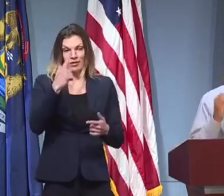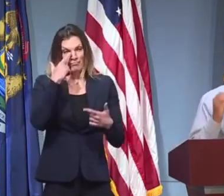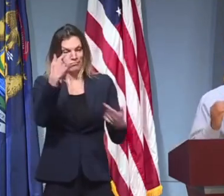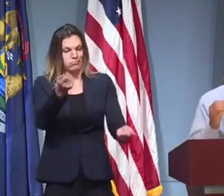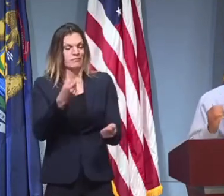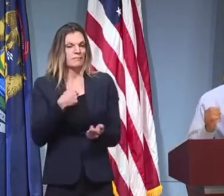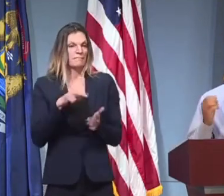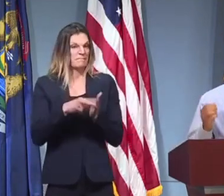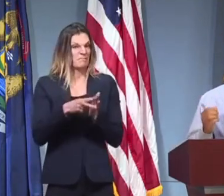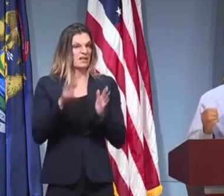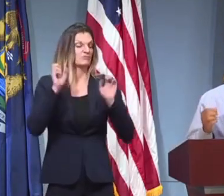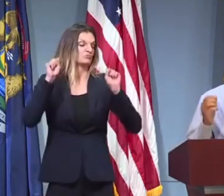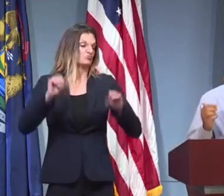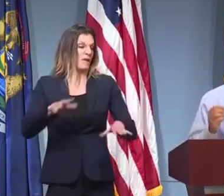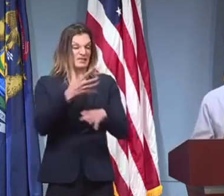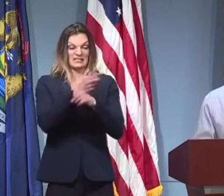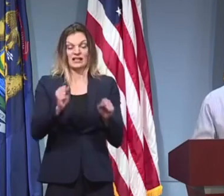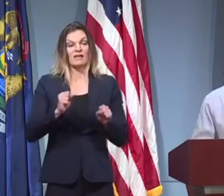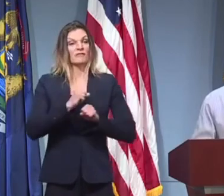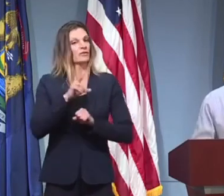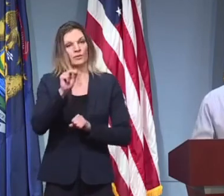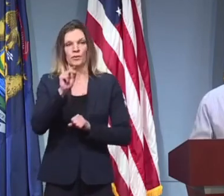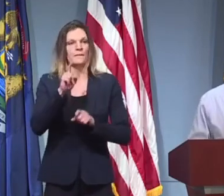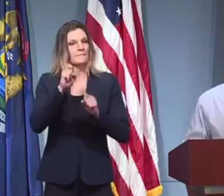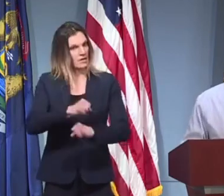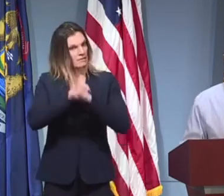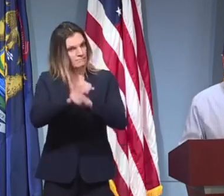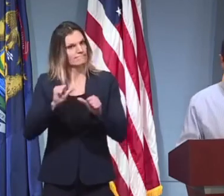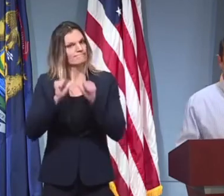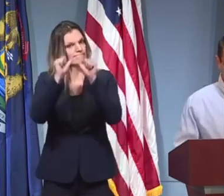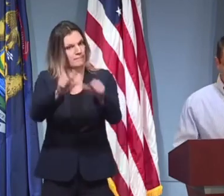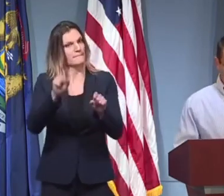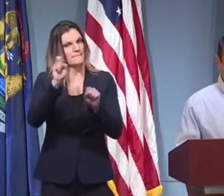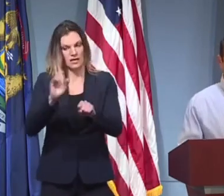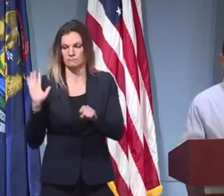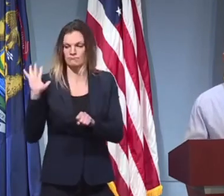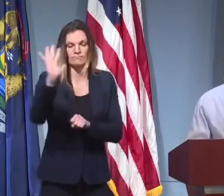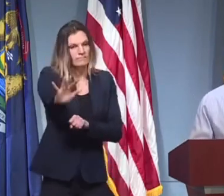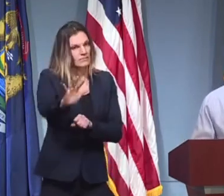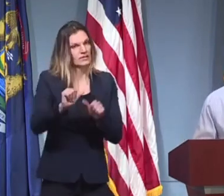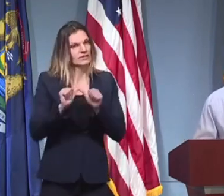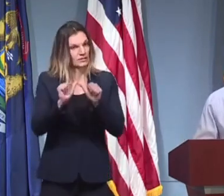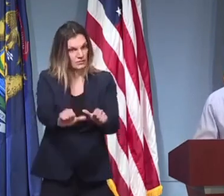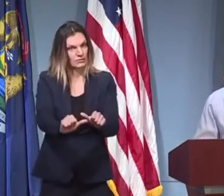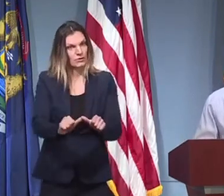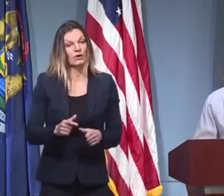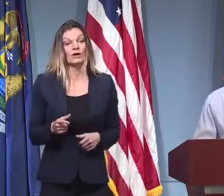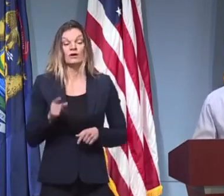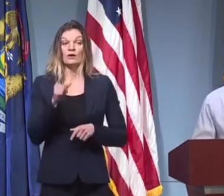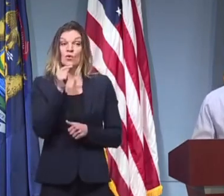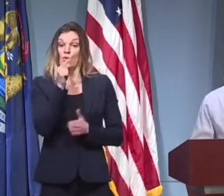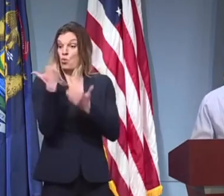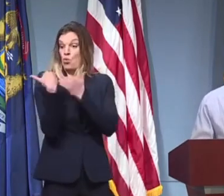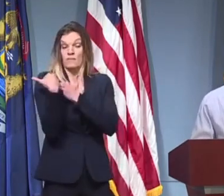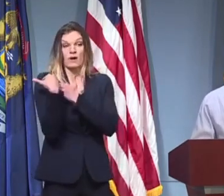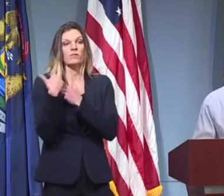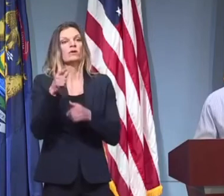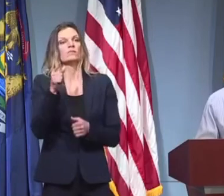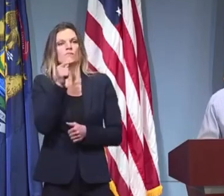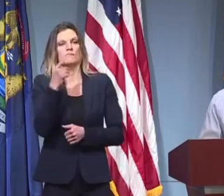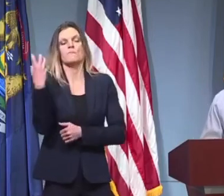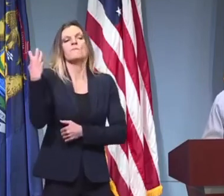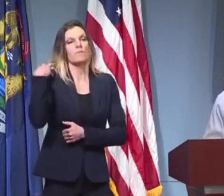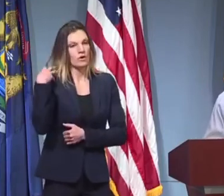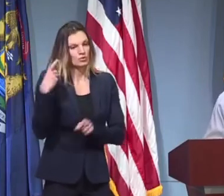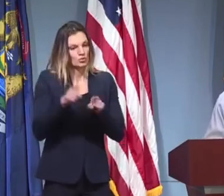must accept, adopt, and reinforce day in and day out. Both workers and managers have new obligations that we've not experienced